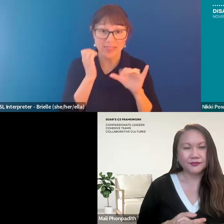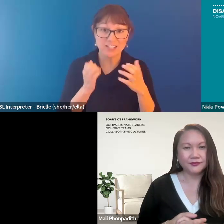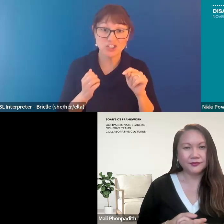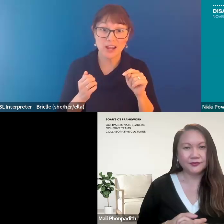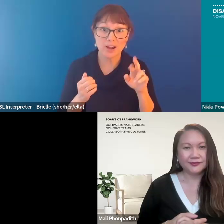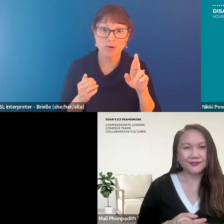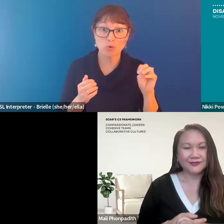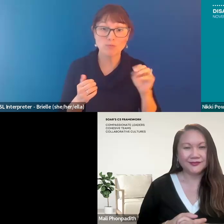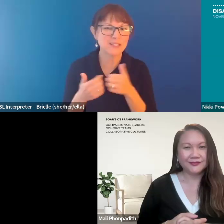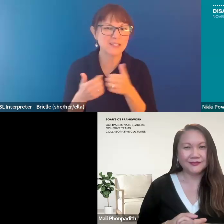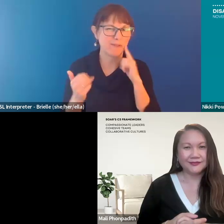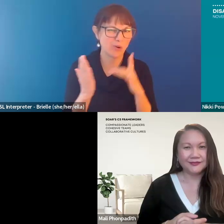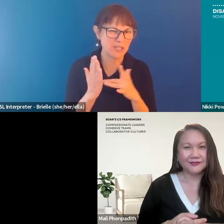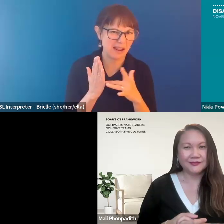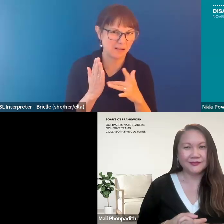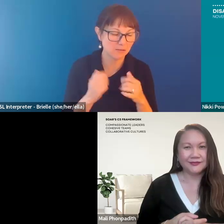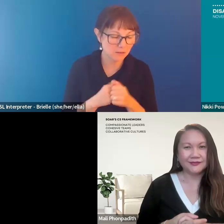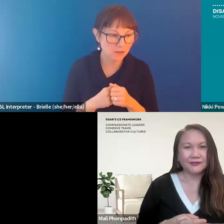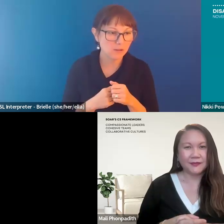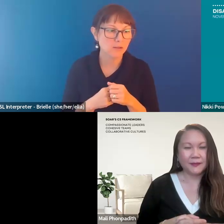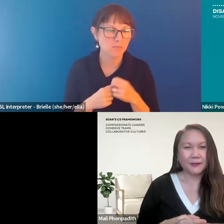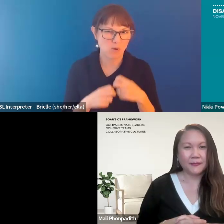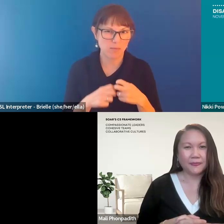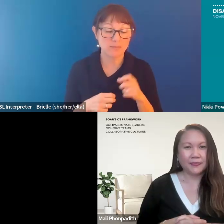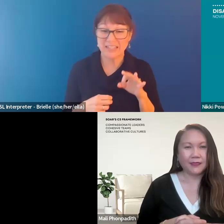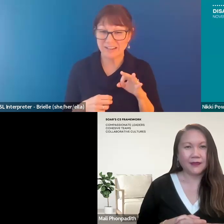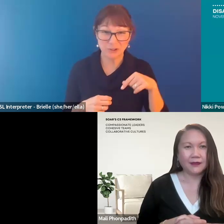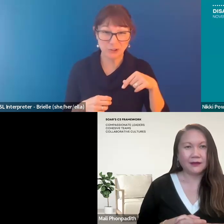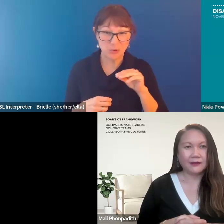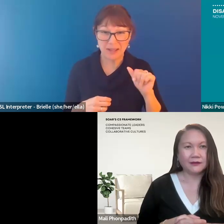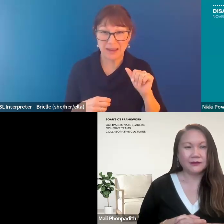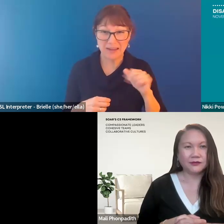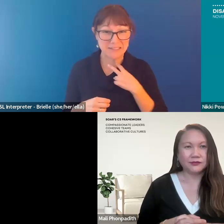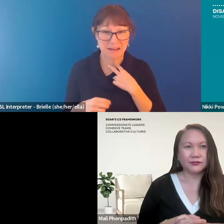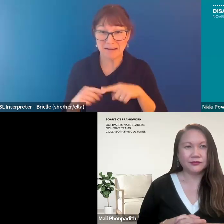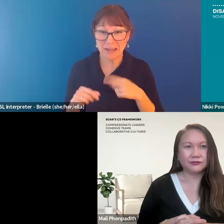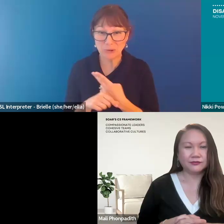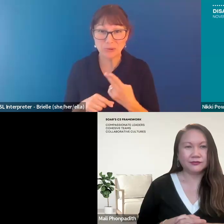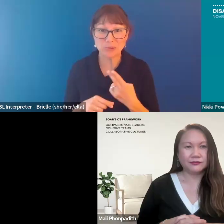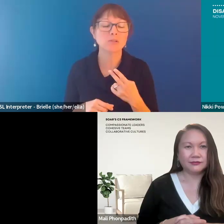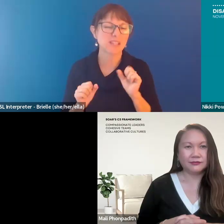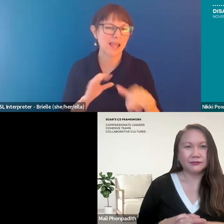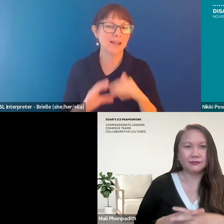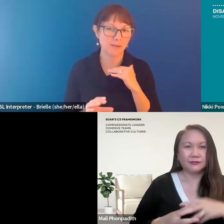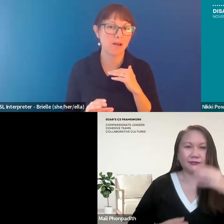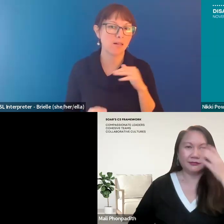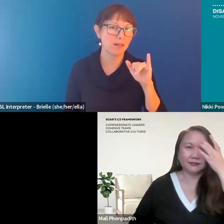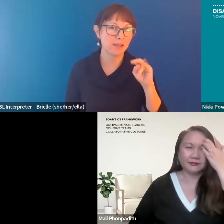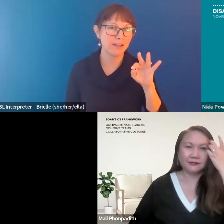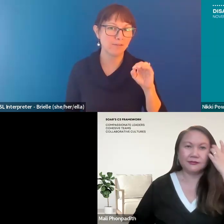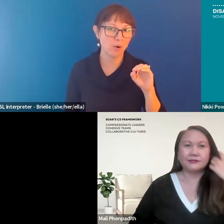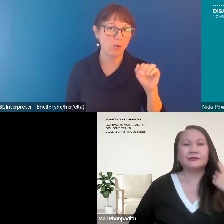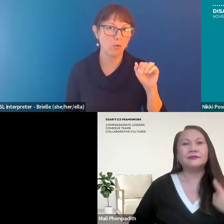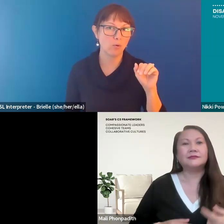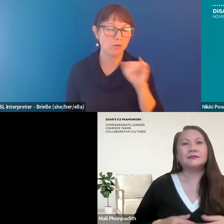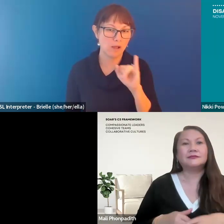technical support. If you're unable to use that Q&A box, or you can also email us at